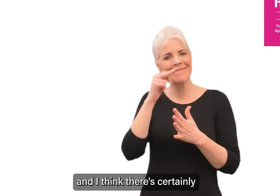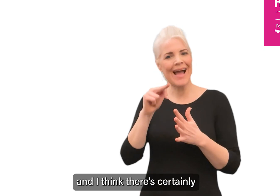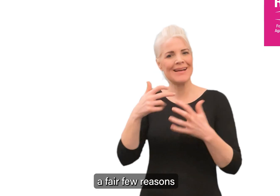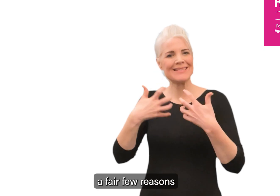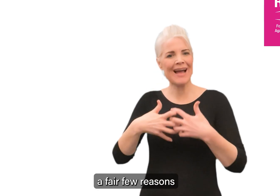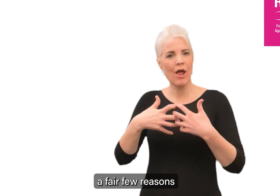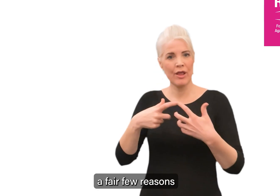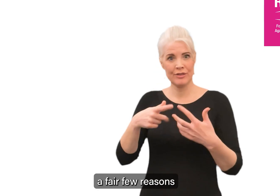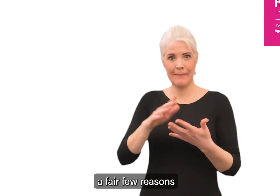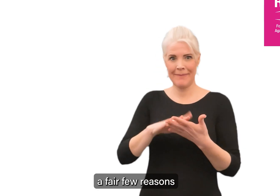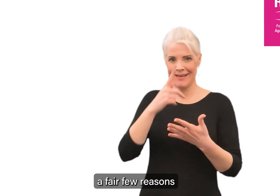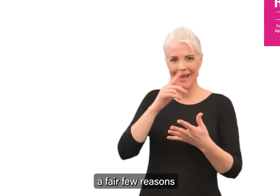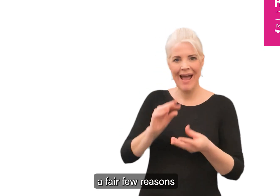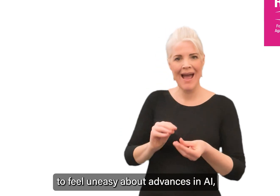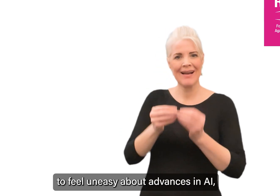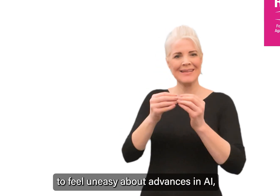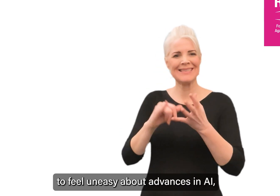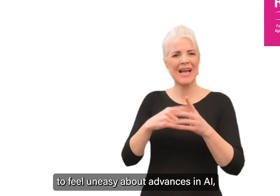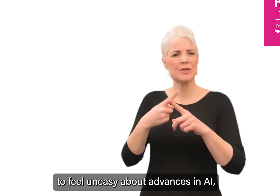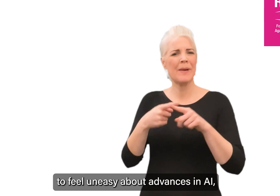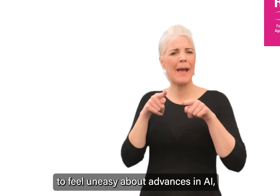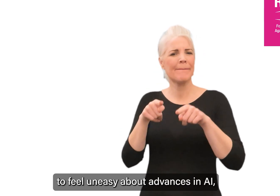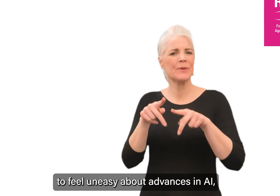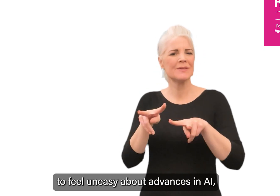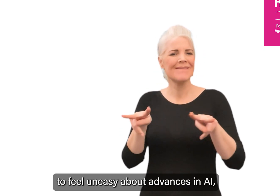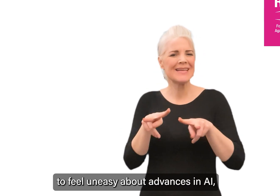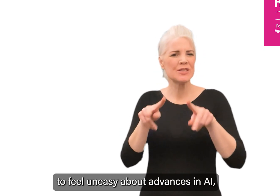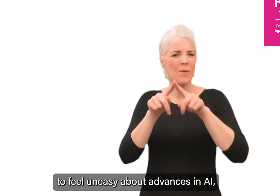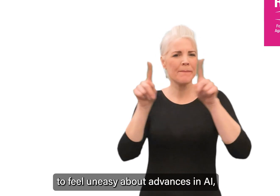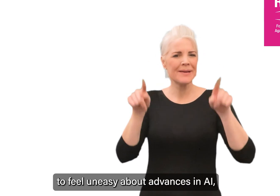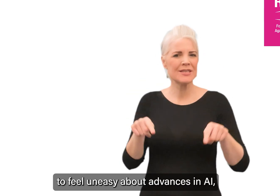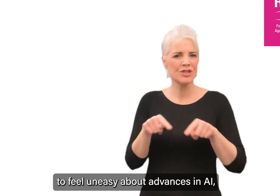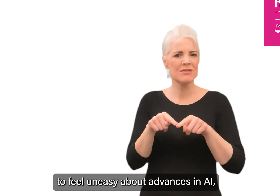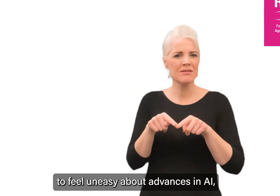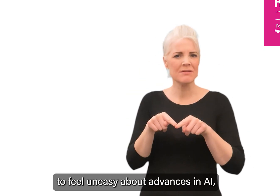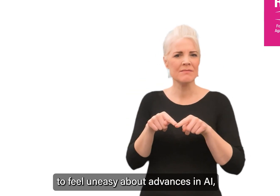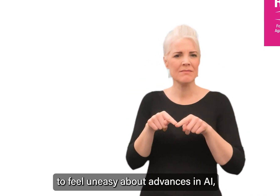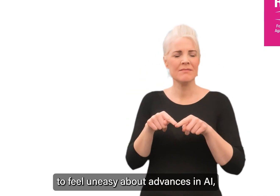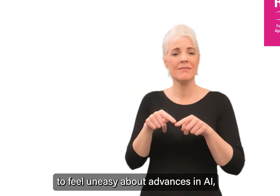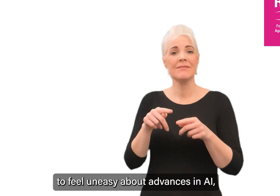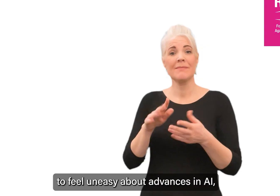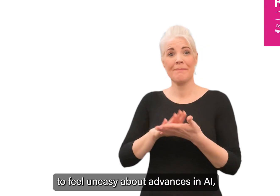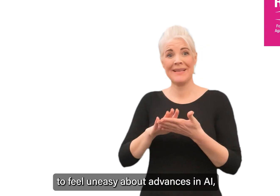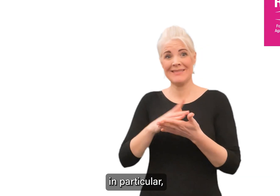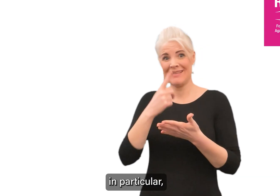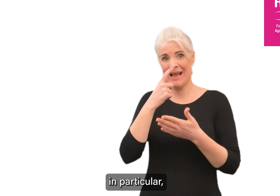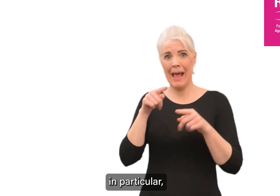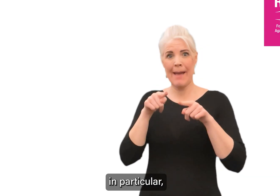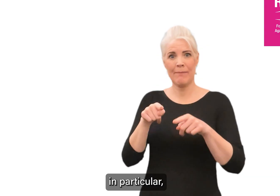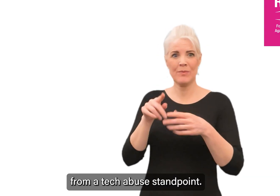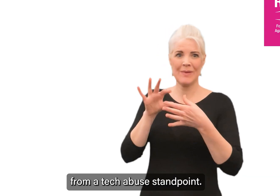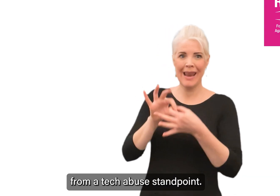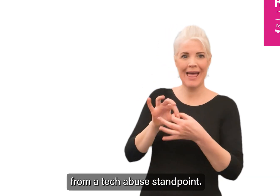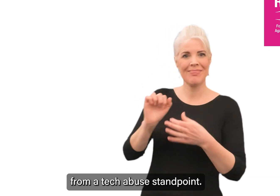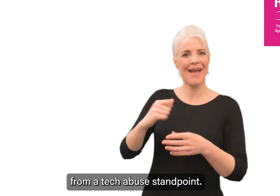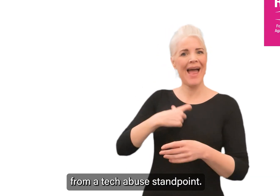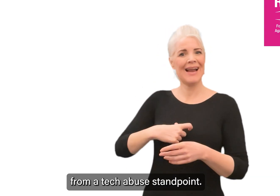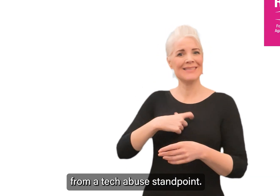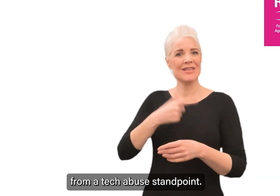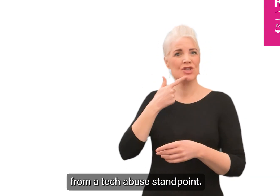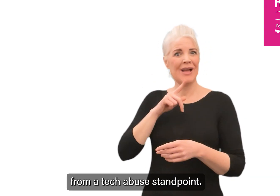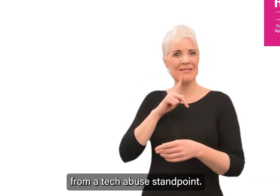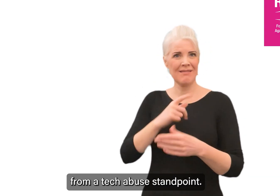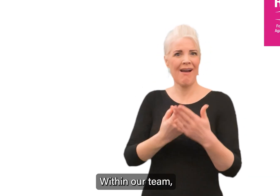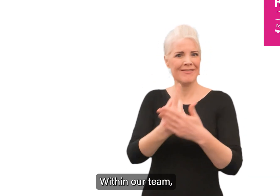there's certainly a fair few reasons to feel uneasy about advances in AI in particular from a tech